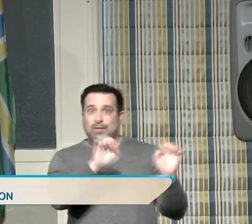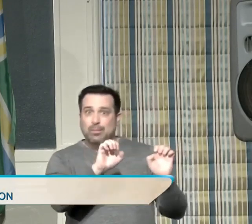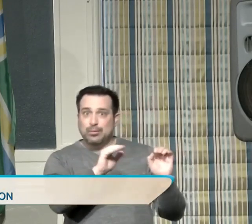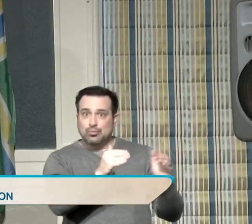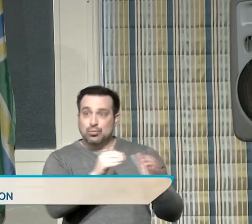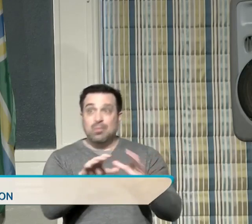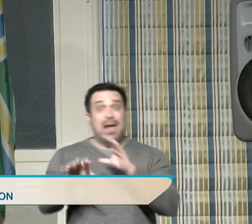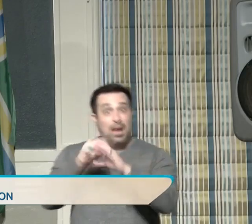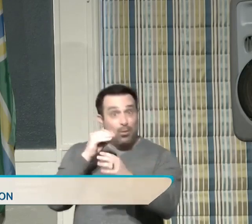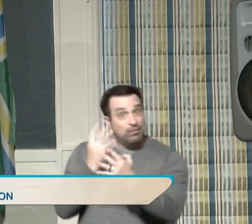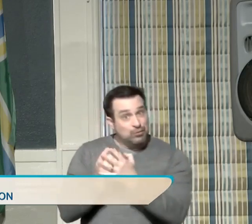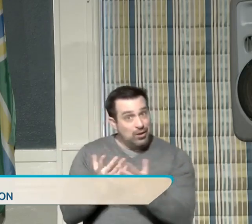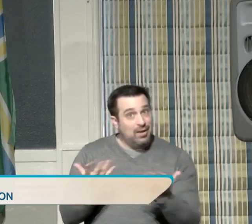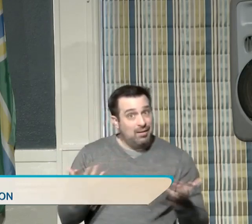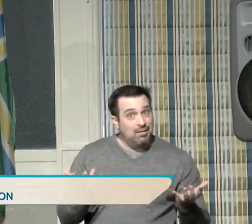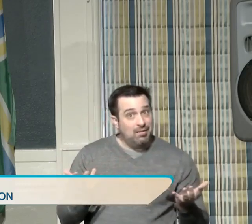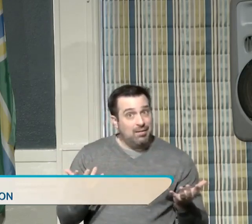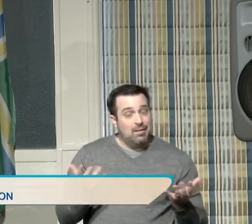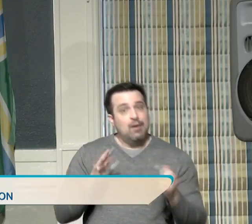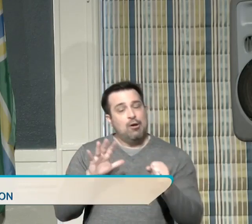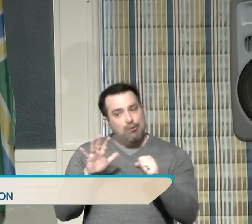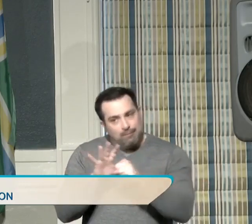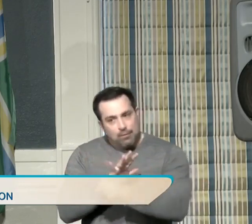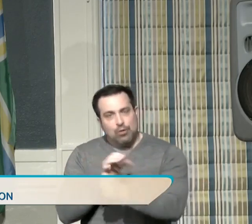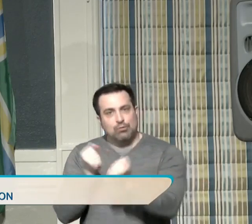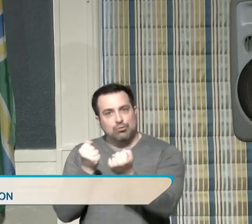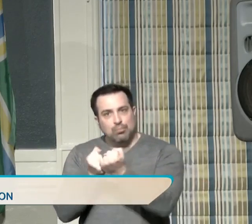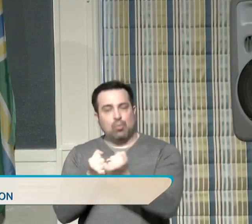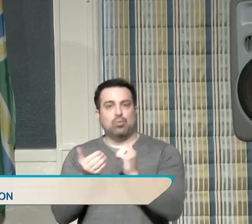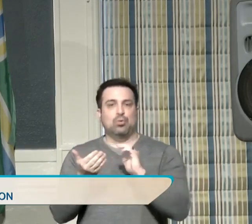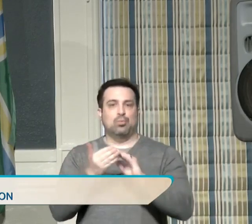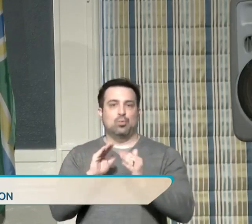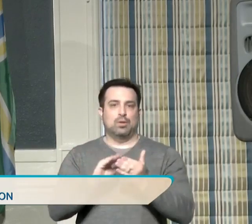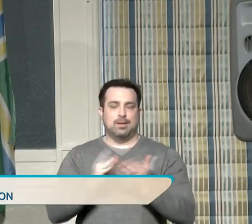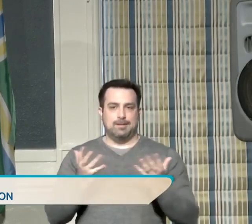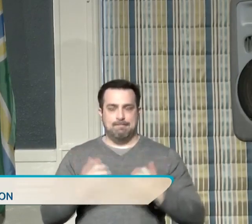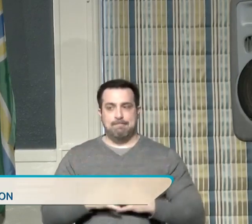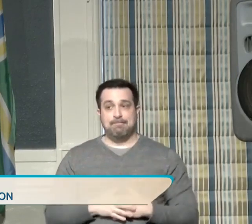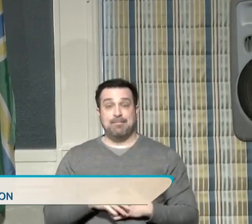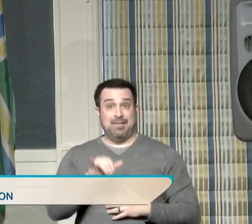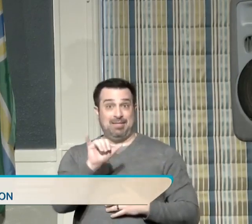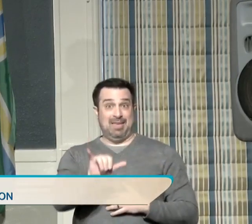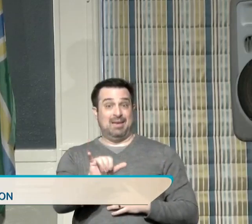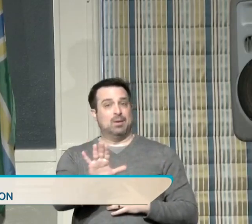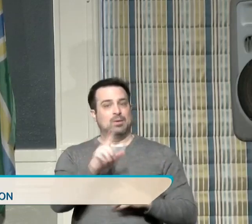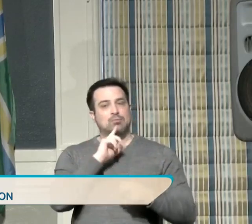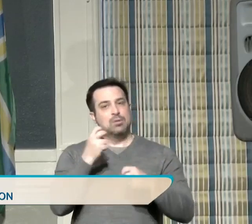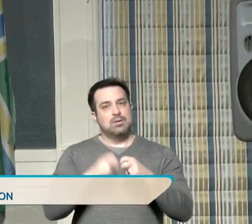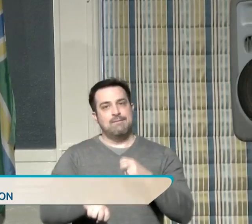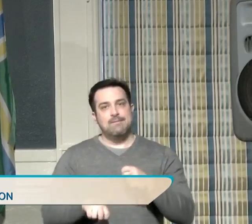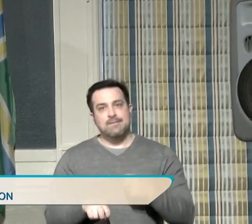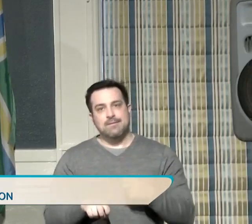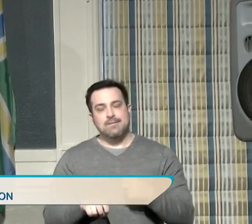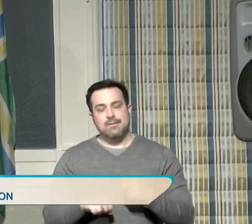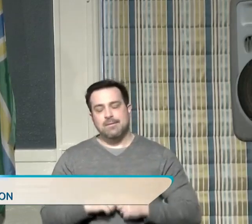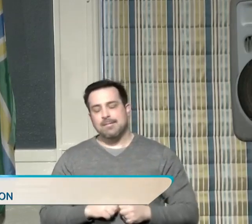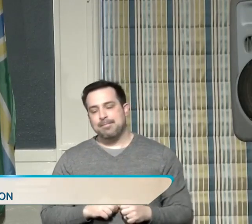jail, and fully support in the community. That's tough,